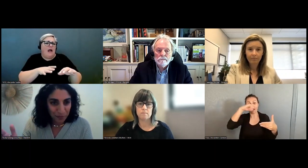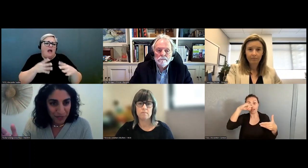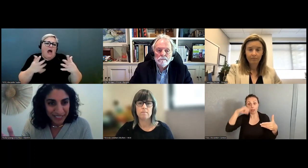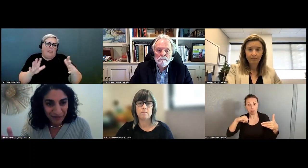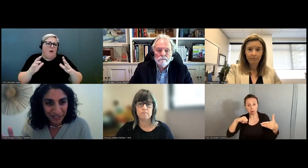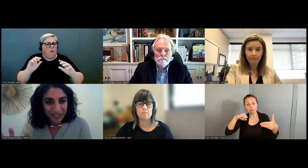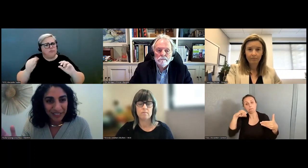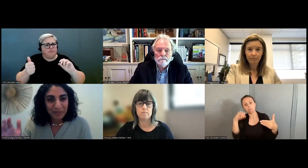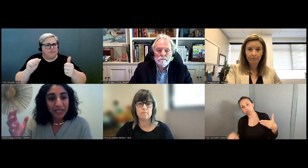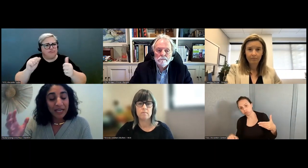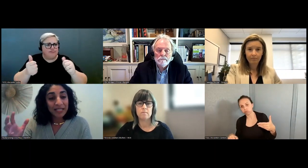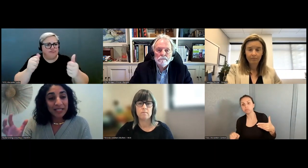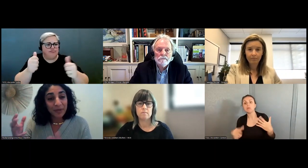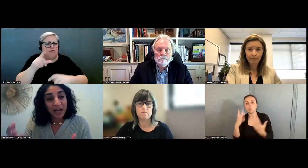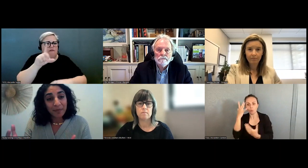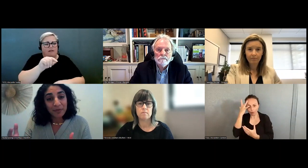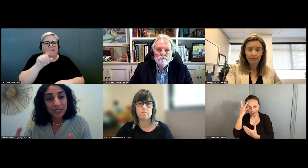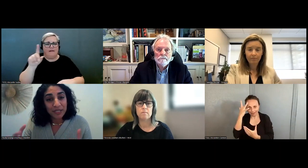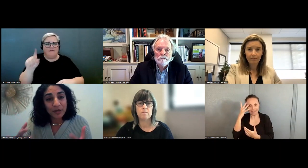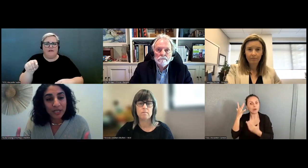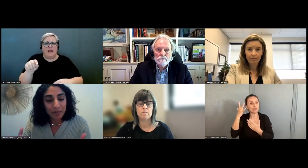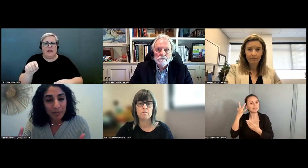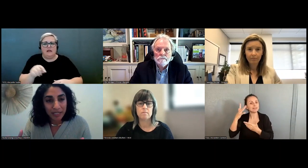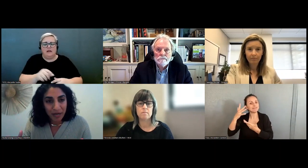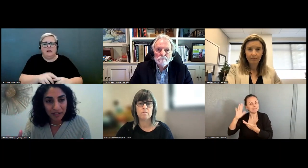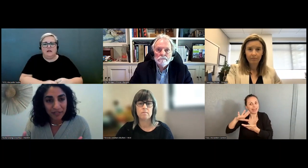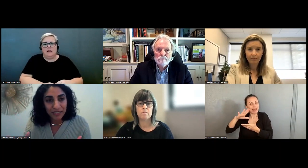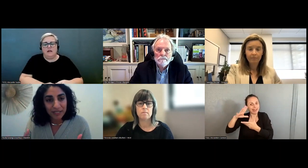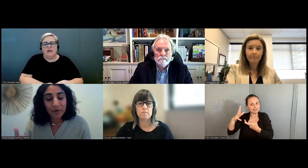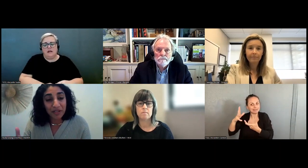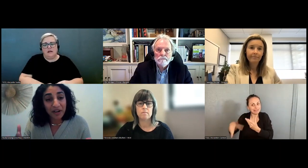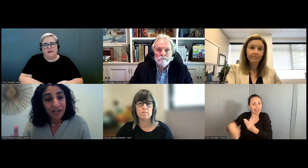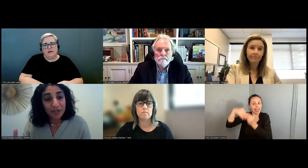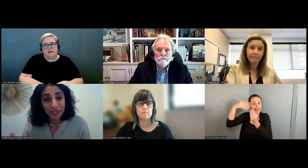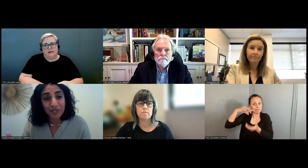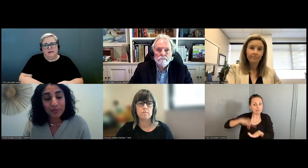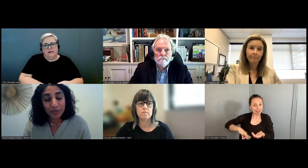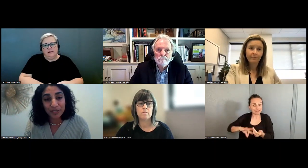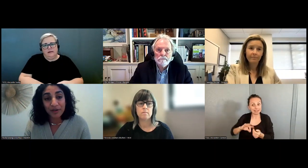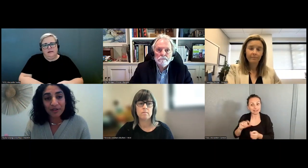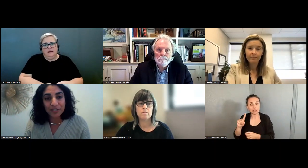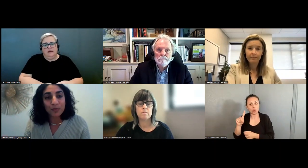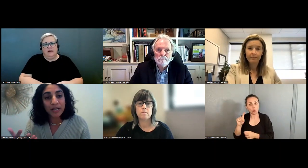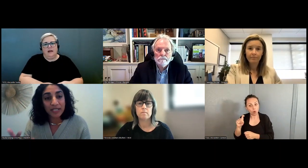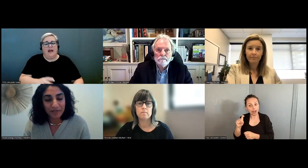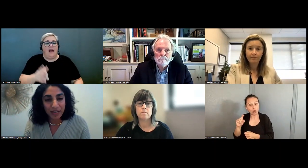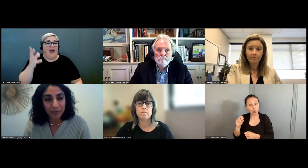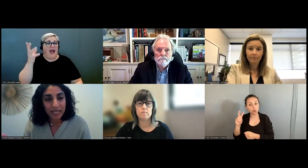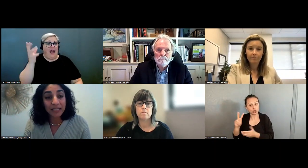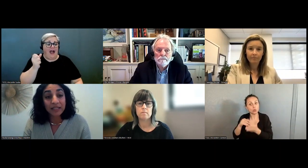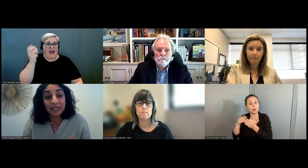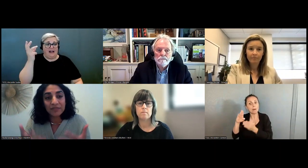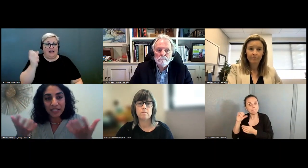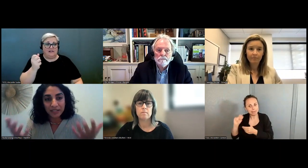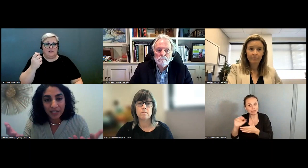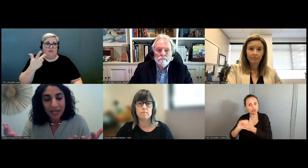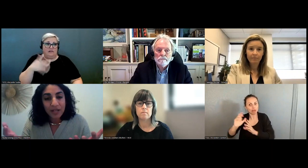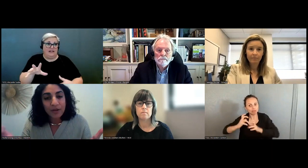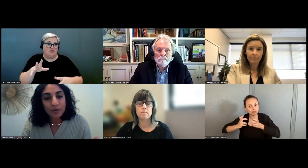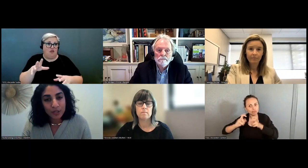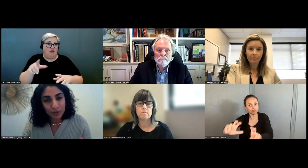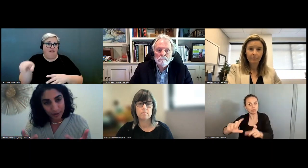just dropped significantly, because what happened was those combined benefits, more than $102 billion, went to families and